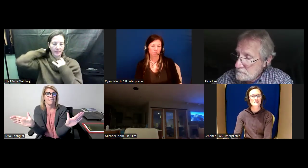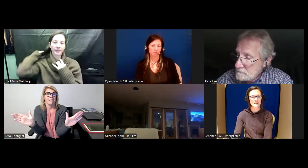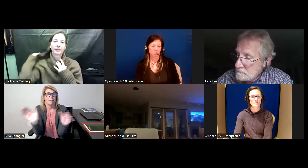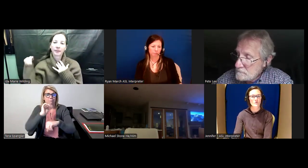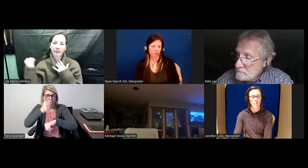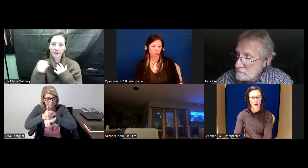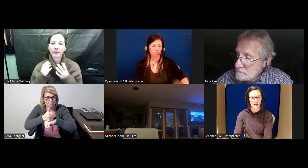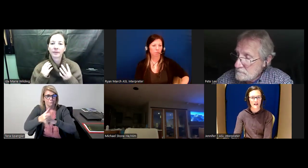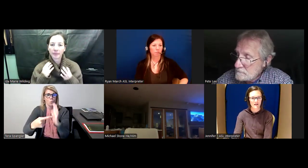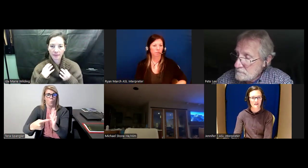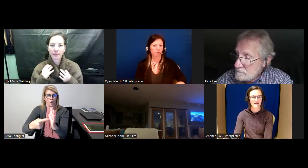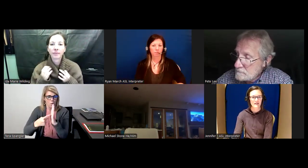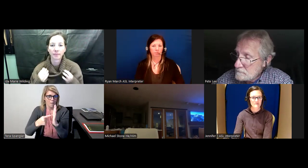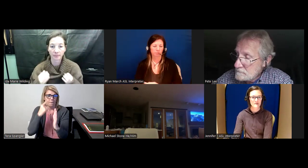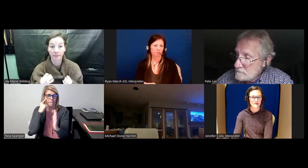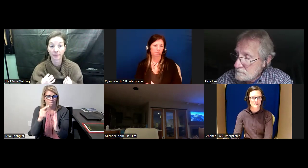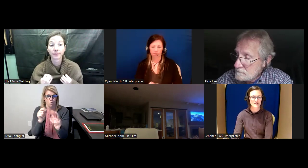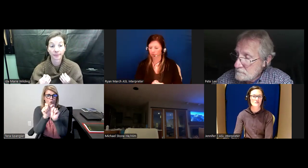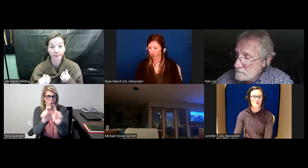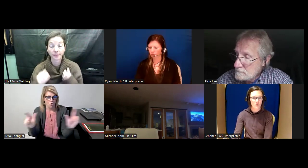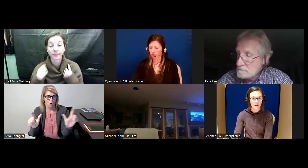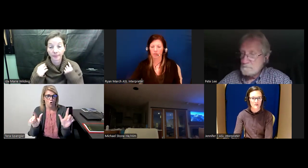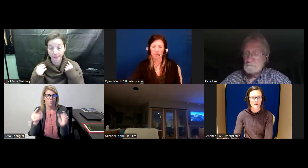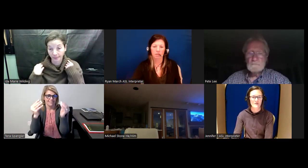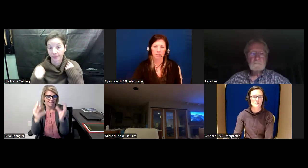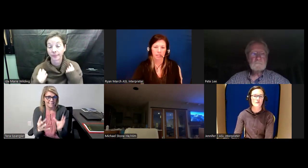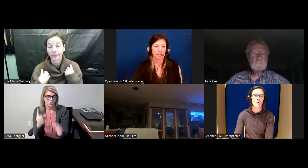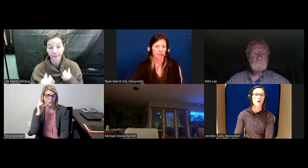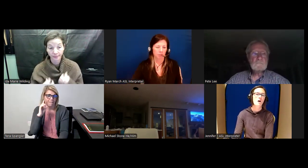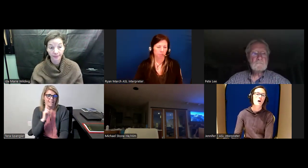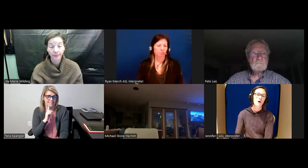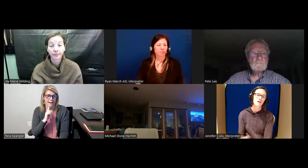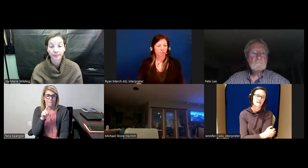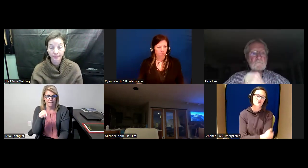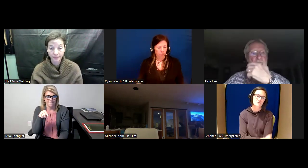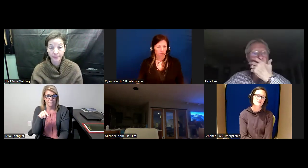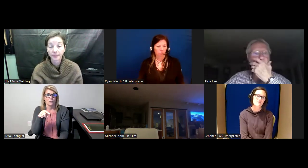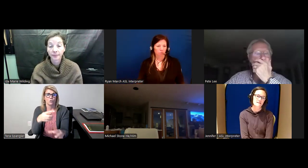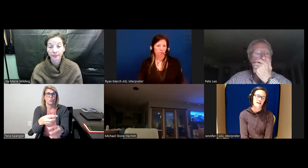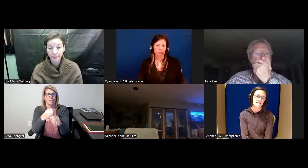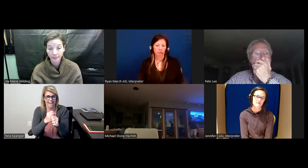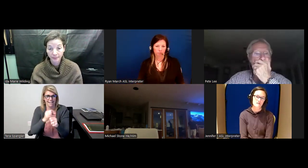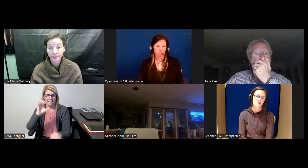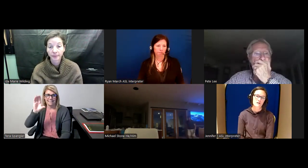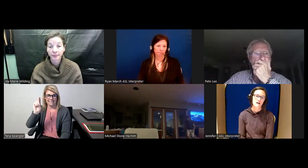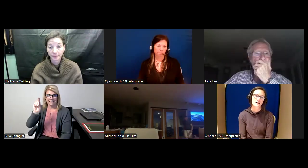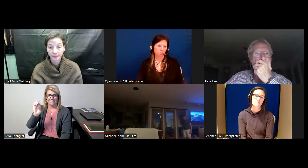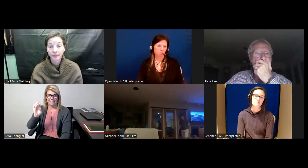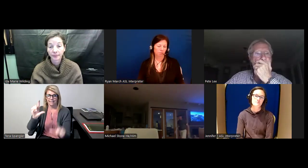a statewide implementation requirement, rather, for all teachers of the deaf.